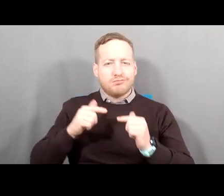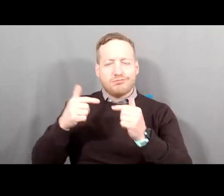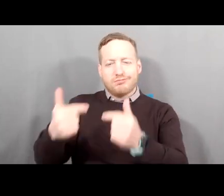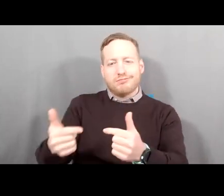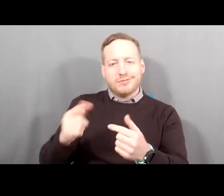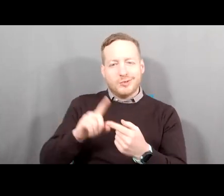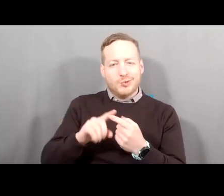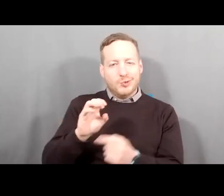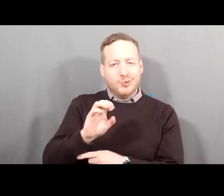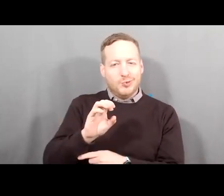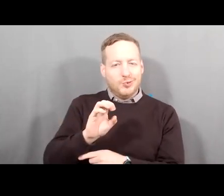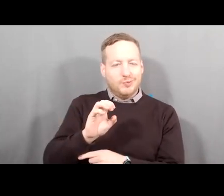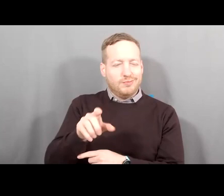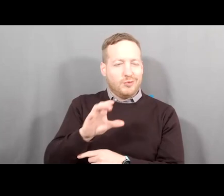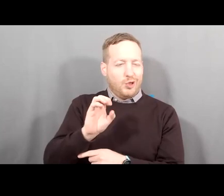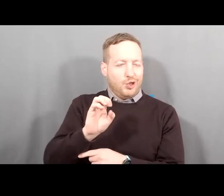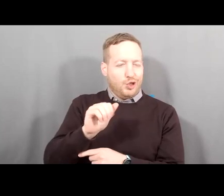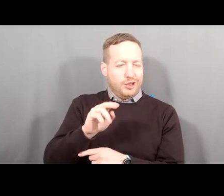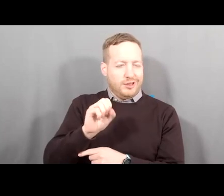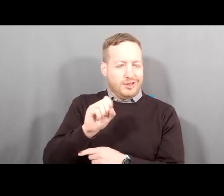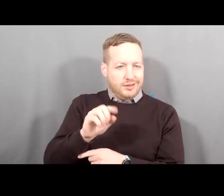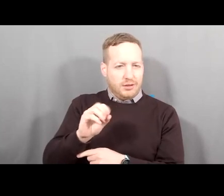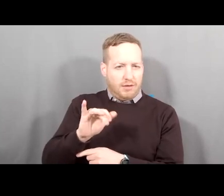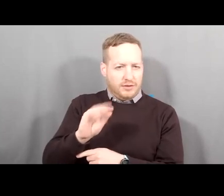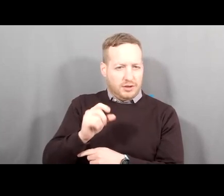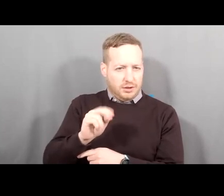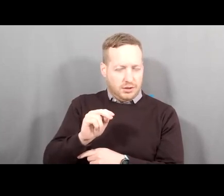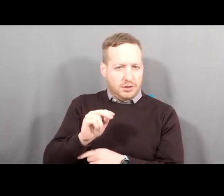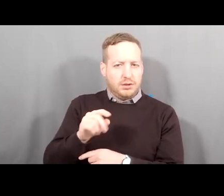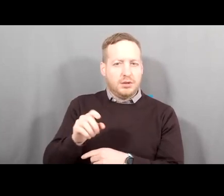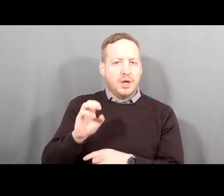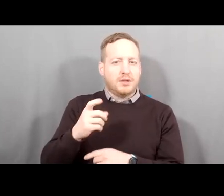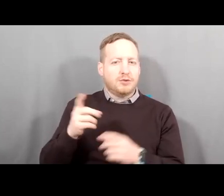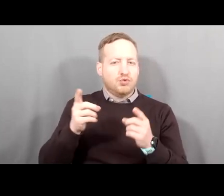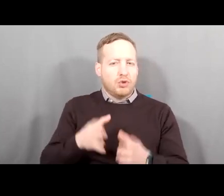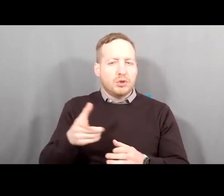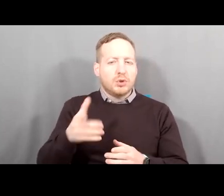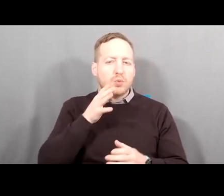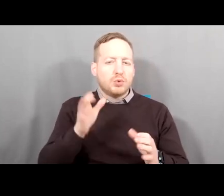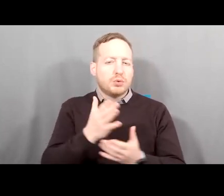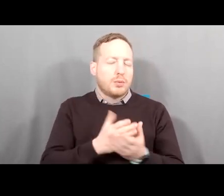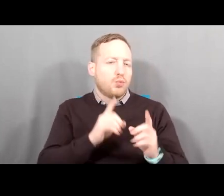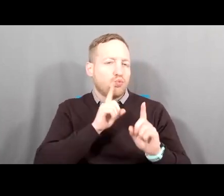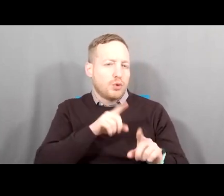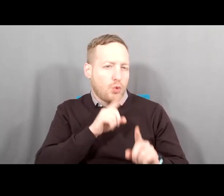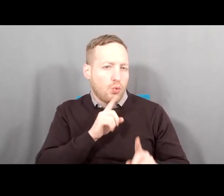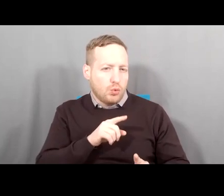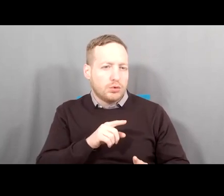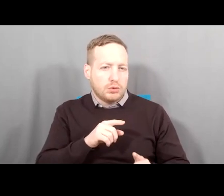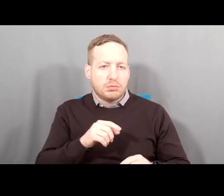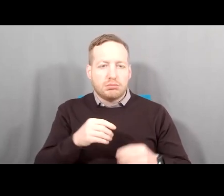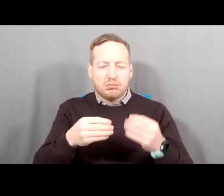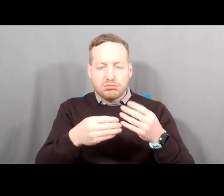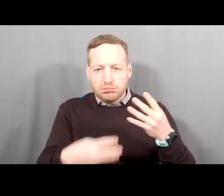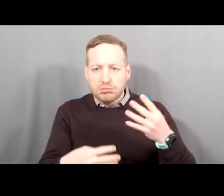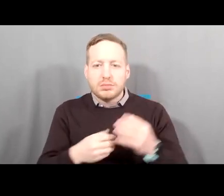So now I'm going to go ahead and turn this over to Ernest Covington. He's the director,